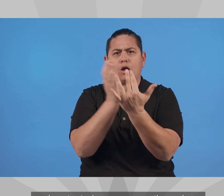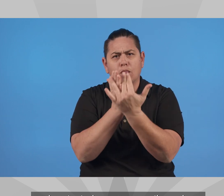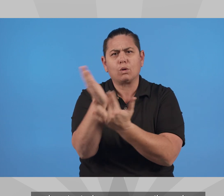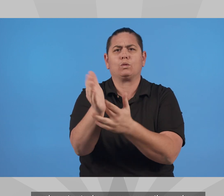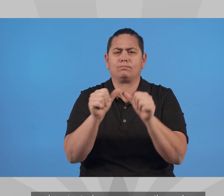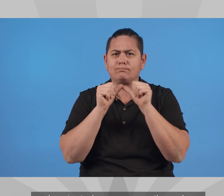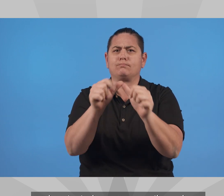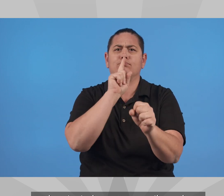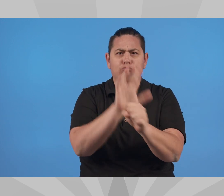conservative values.